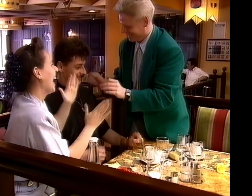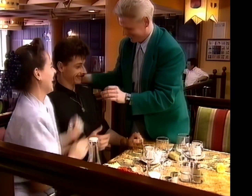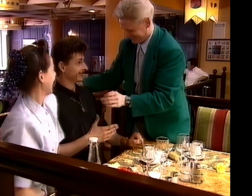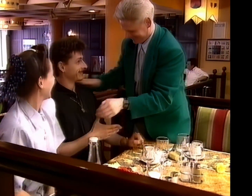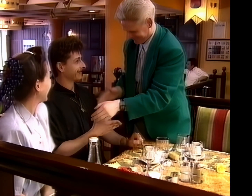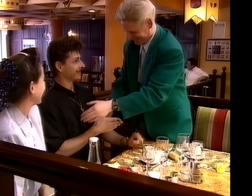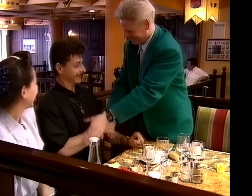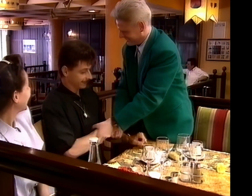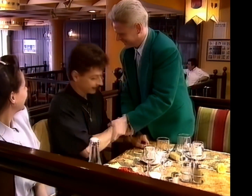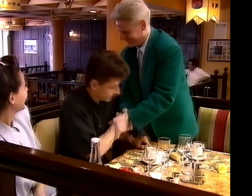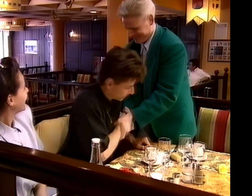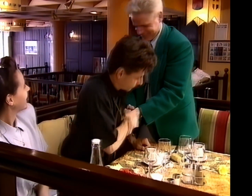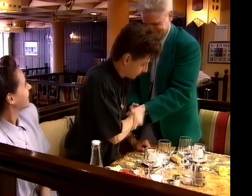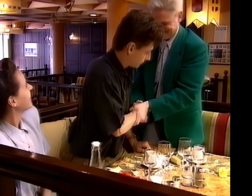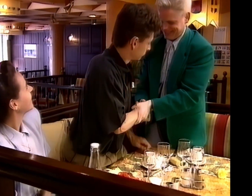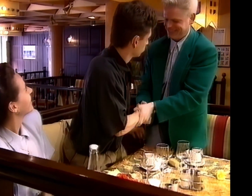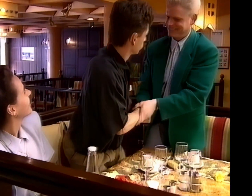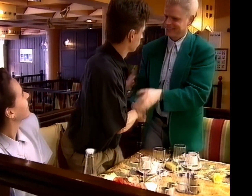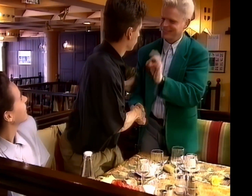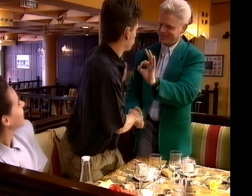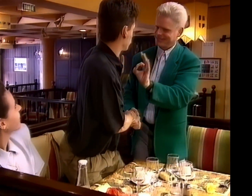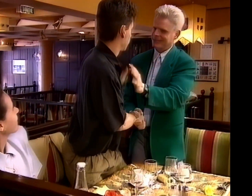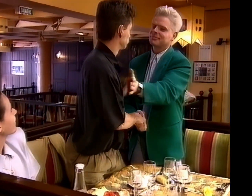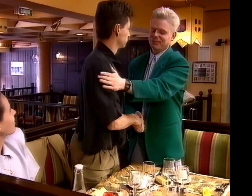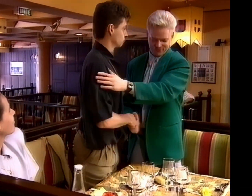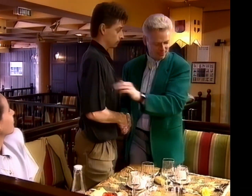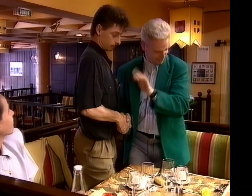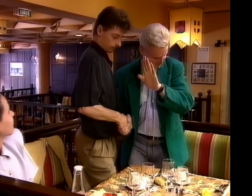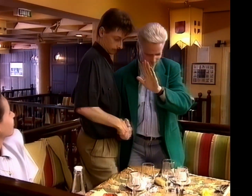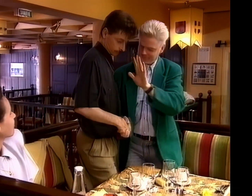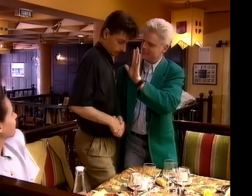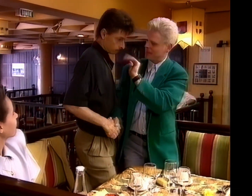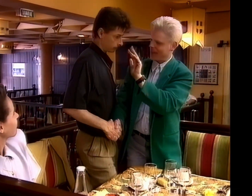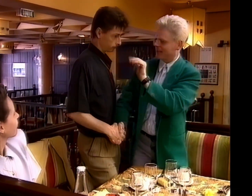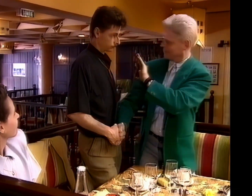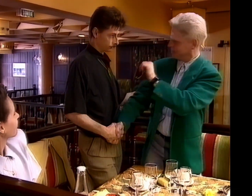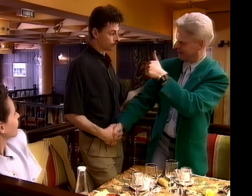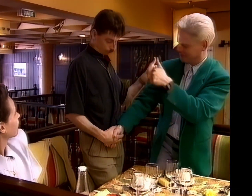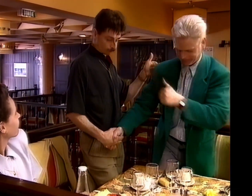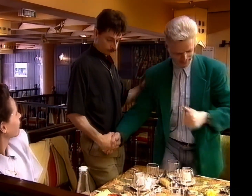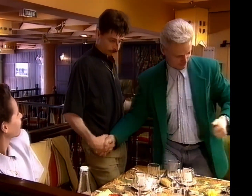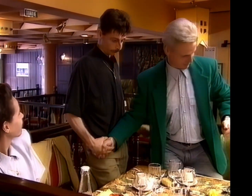Oh, that was very nice, thank you. Bye-bye. Been great, thank you. Bye-bye.